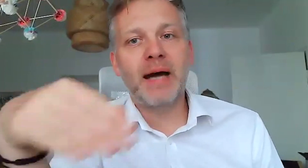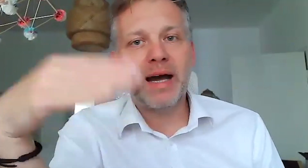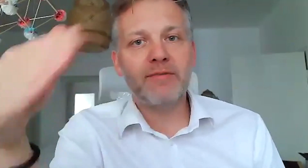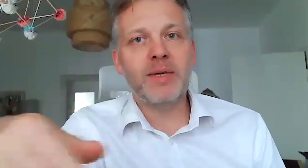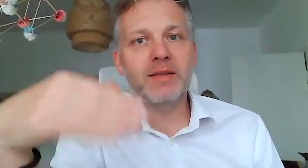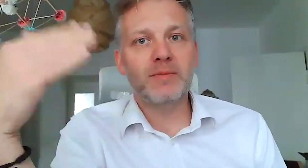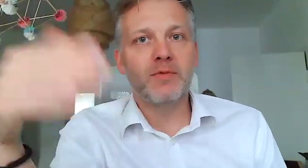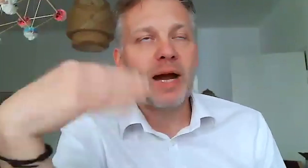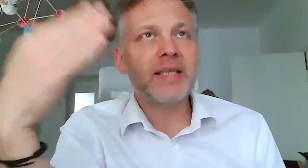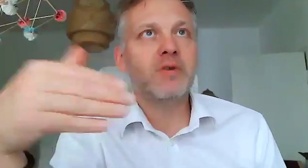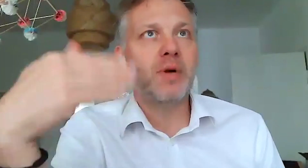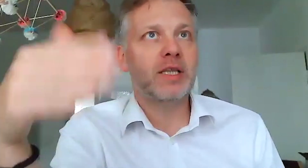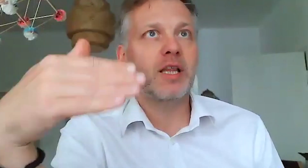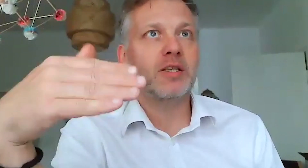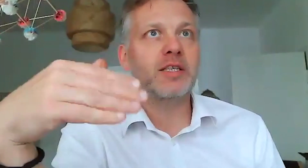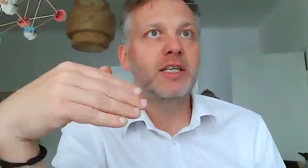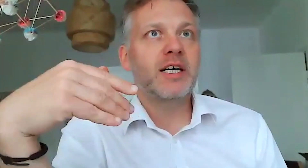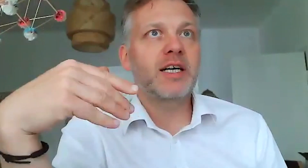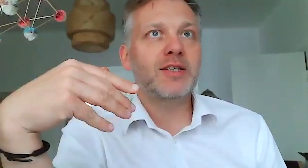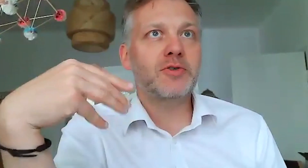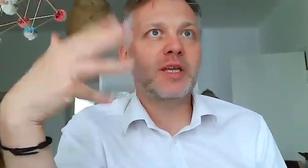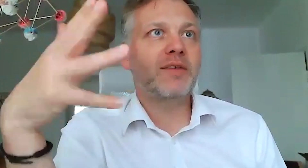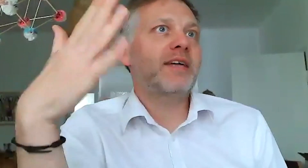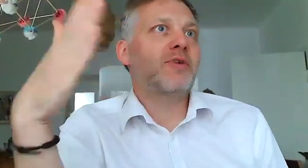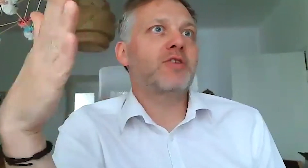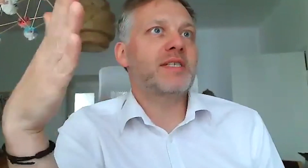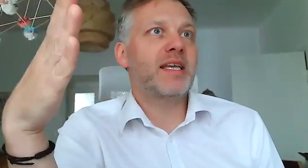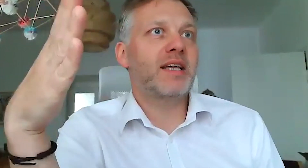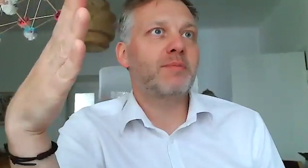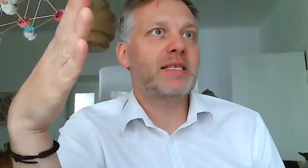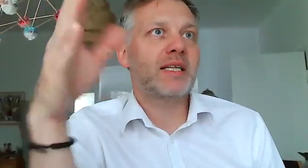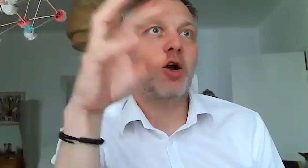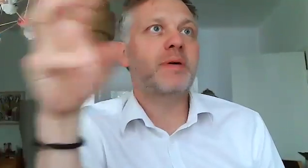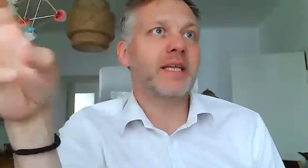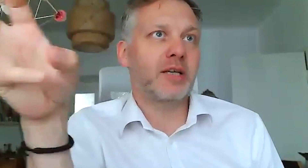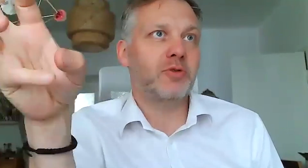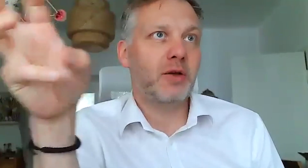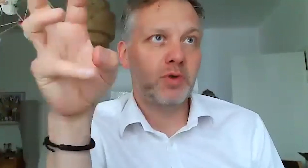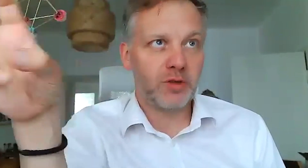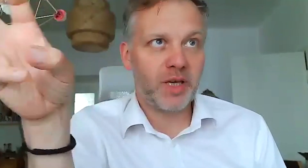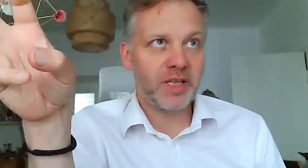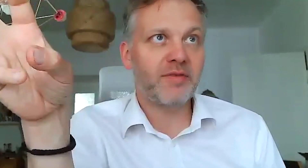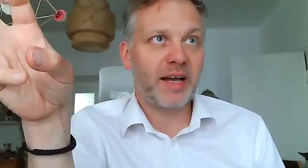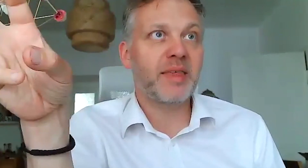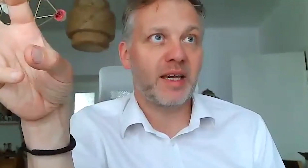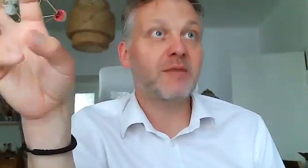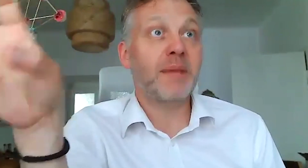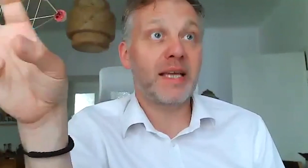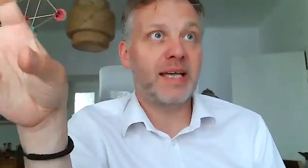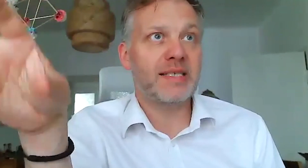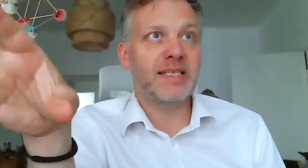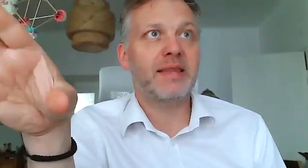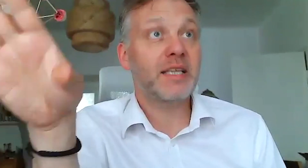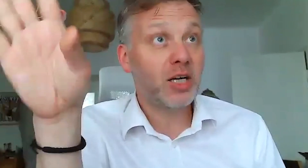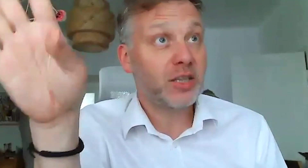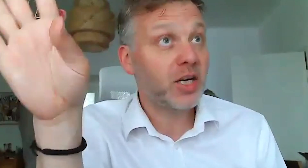But I've been writing quite a lot to the effect, trying to say that basically open data today will not be enough, I think, in